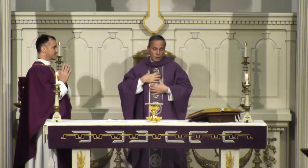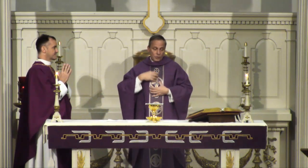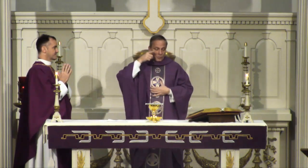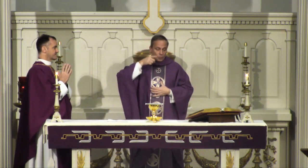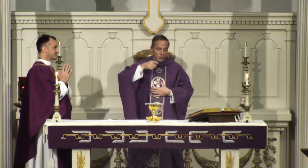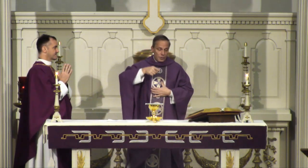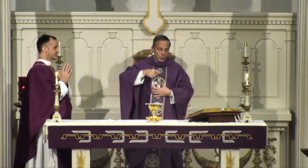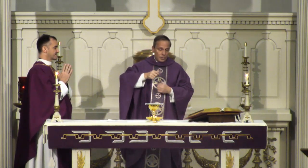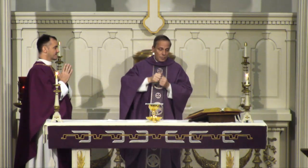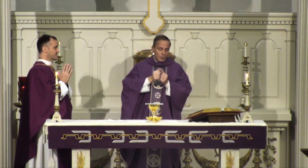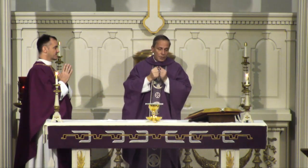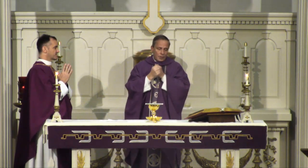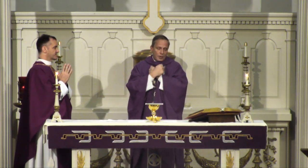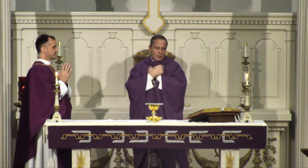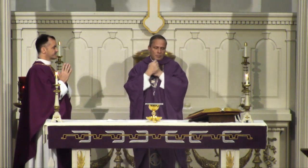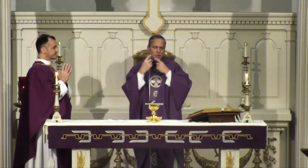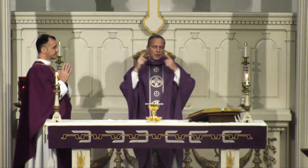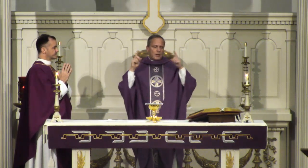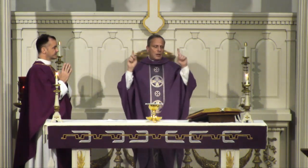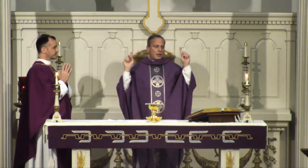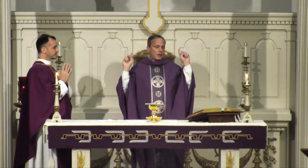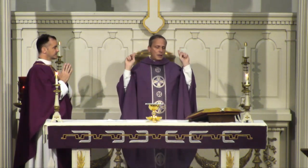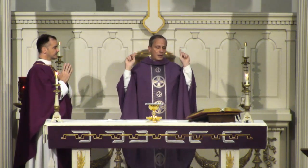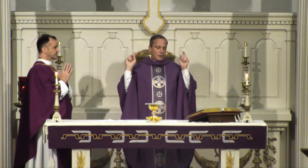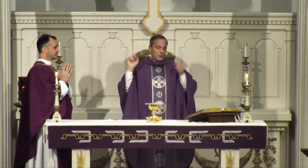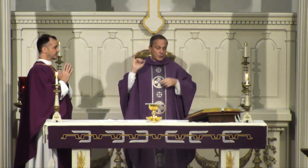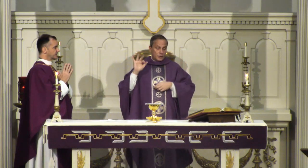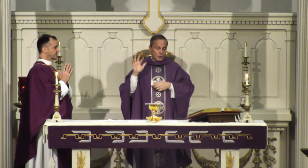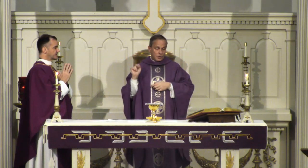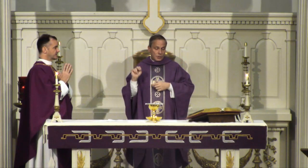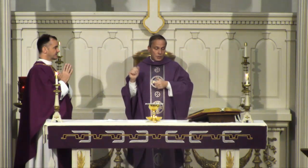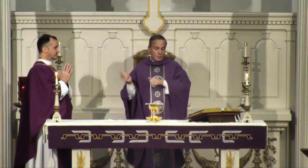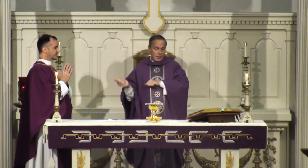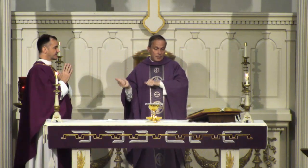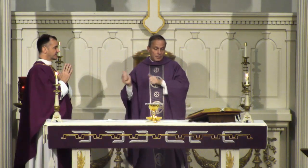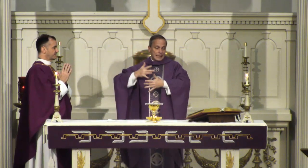him with love beyond all telling.